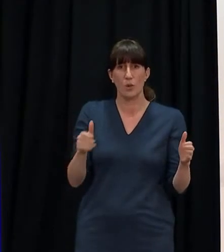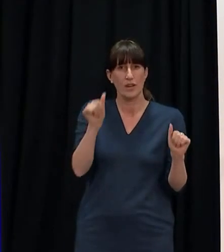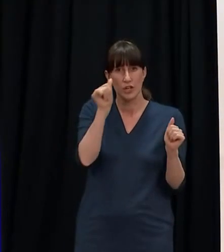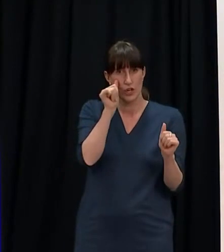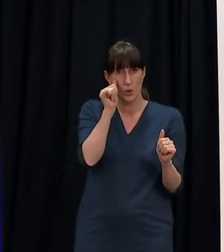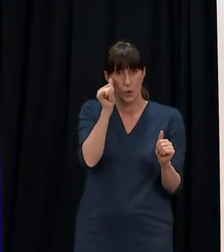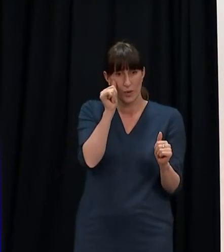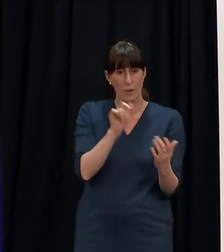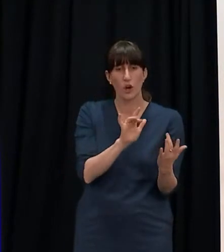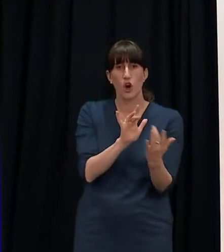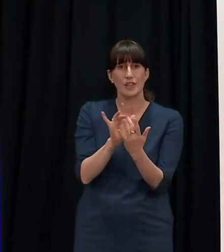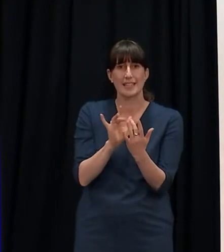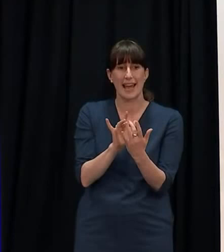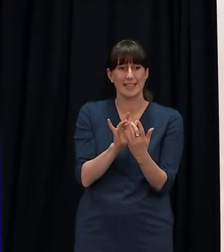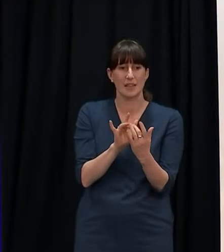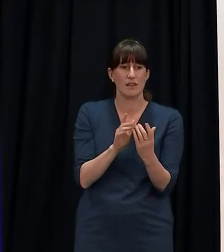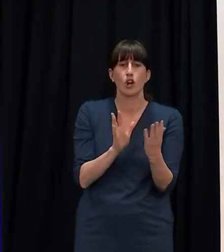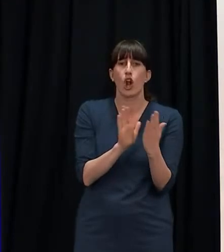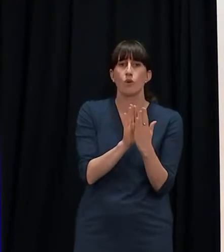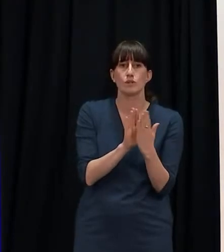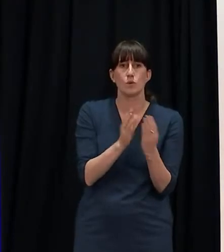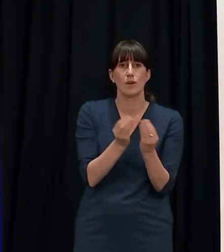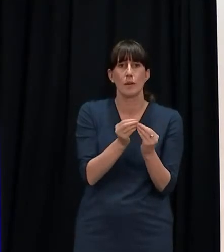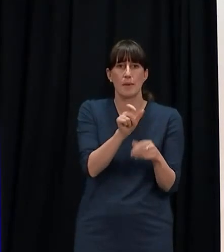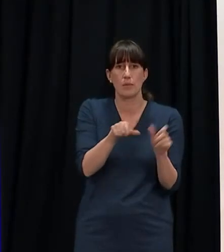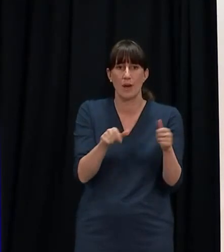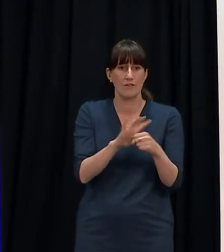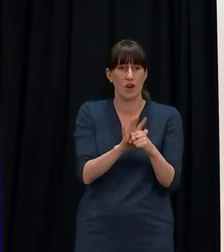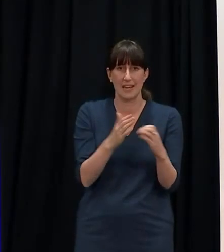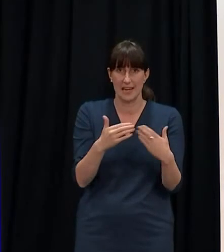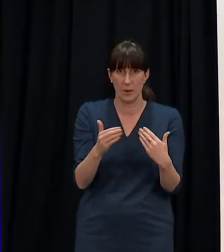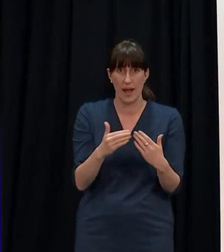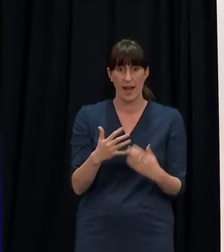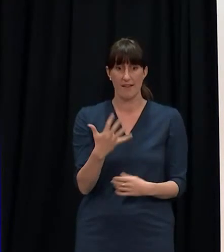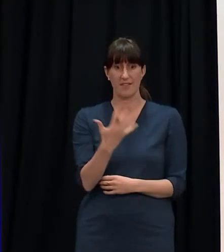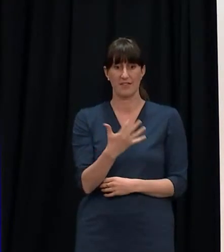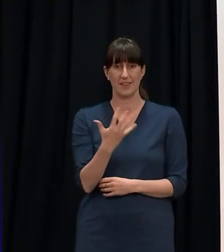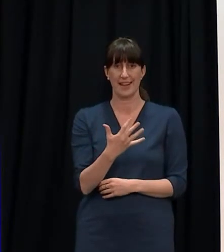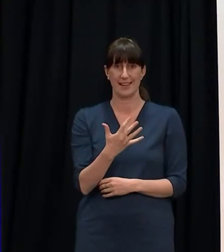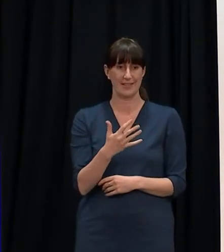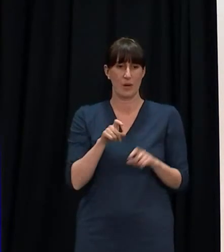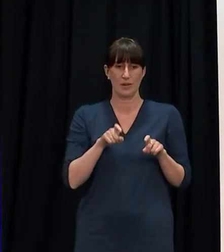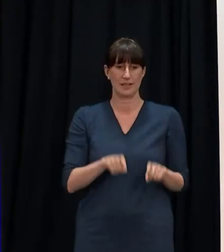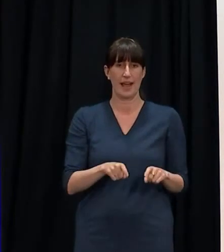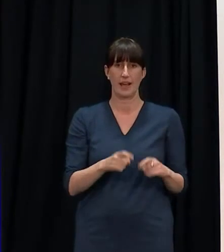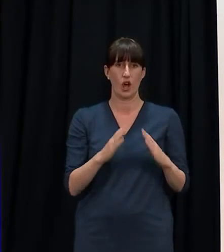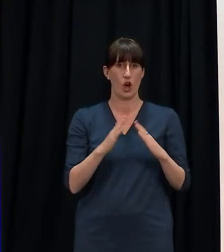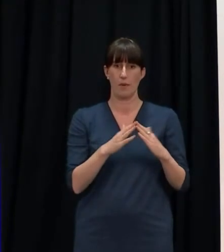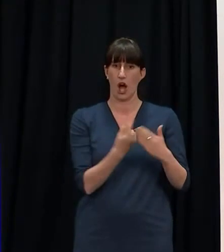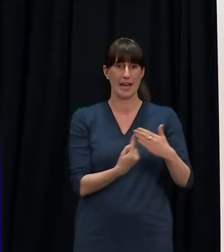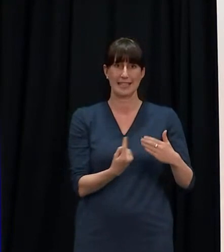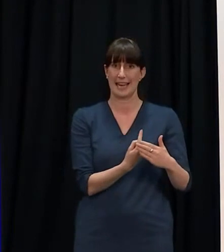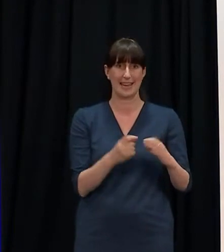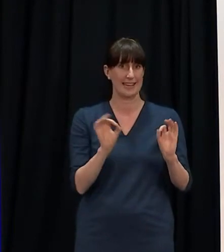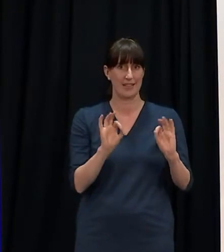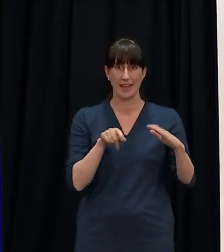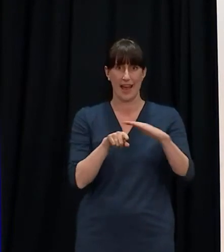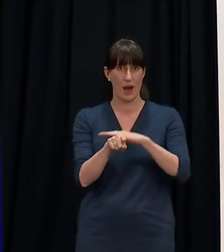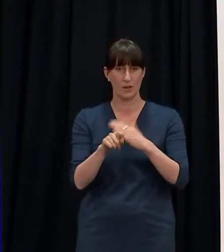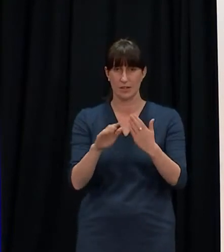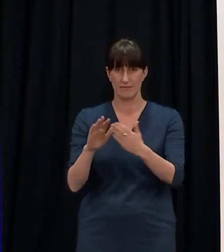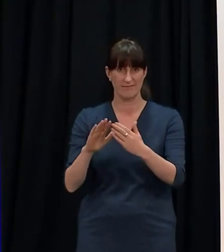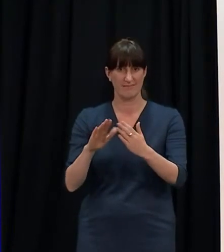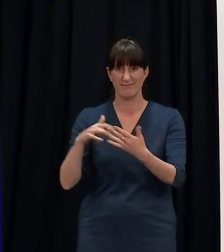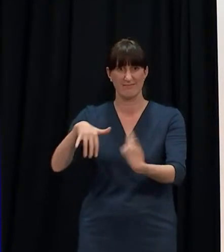were household contacts already isolating and not active in the community. 5 people yesterday were potentially infectious in